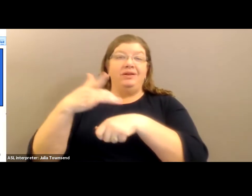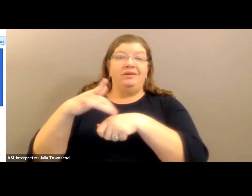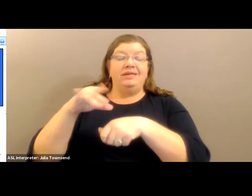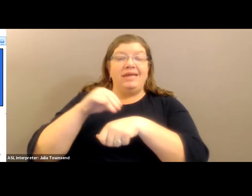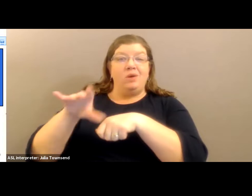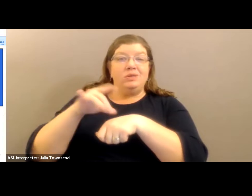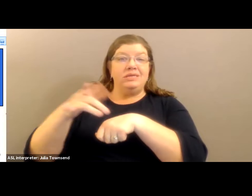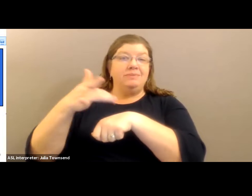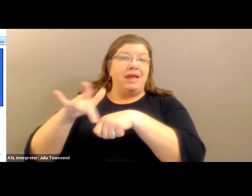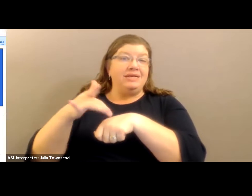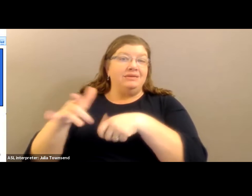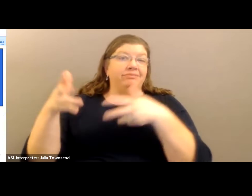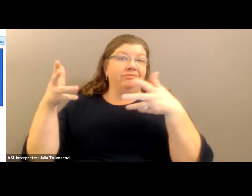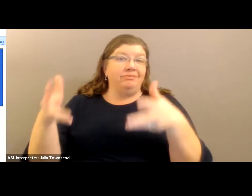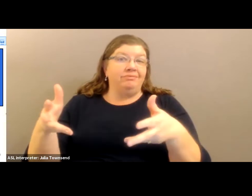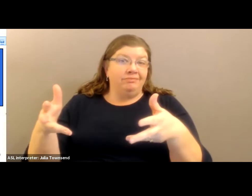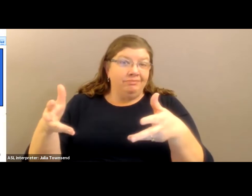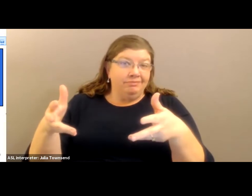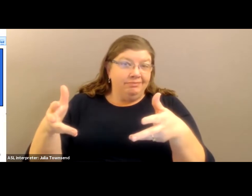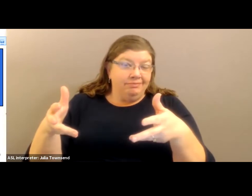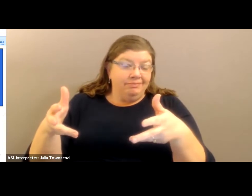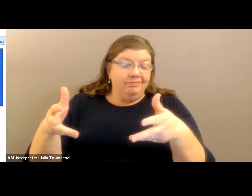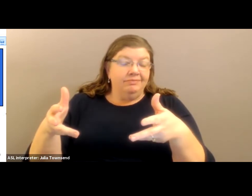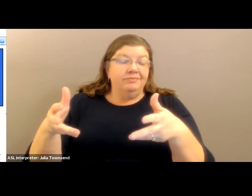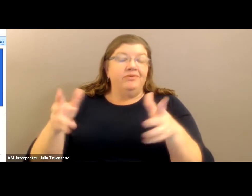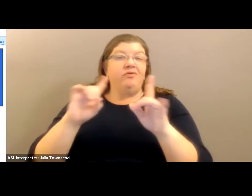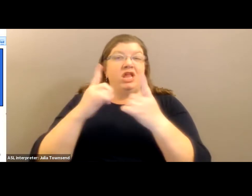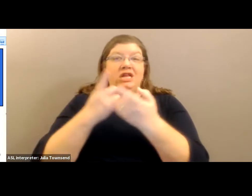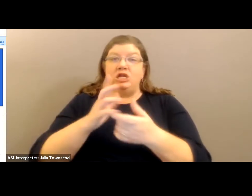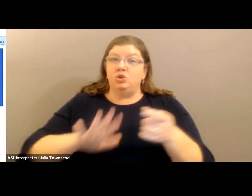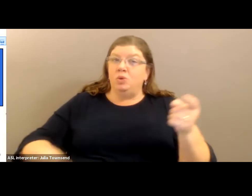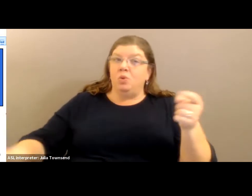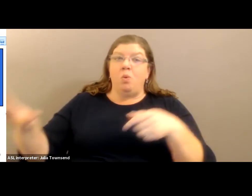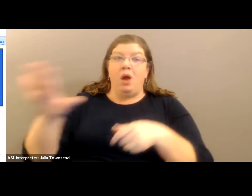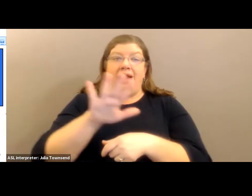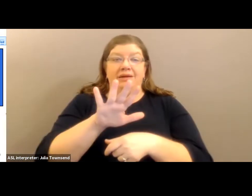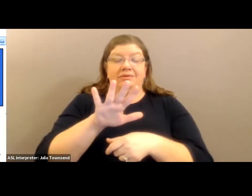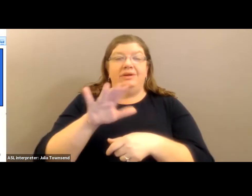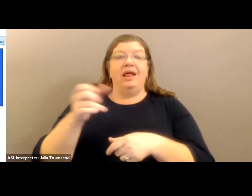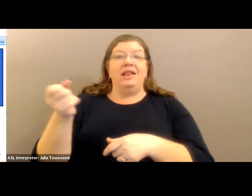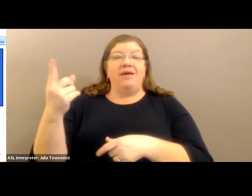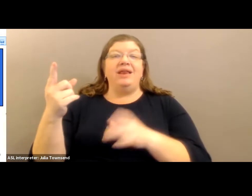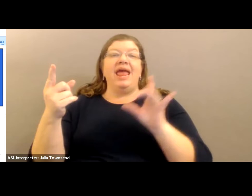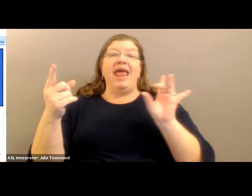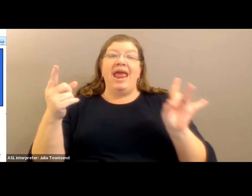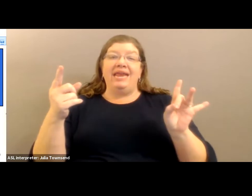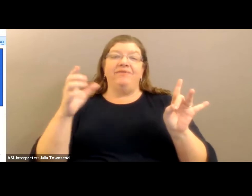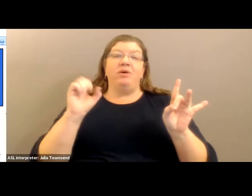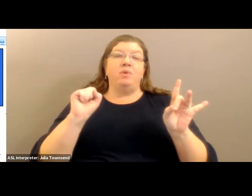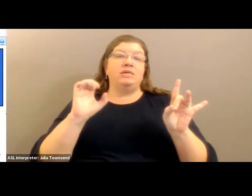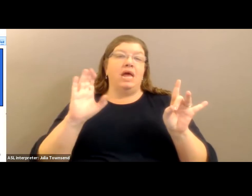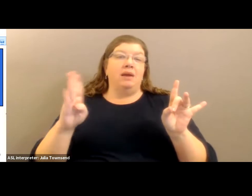counseling spaces available, district-wide, 8 of those at Santa Barbara High School.